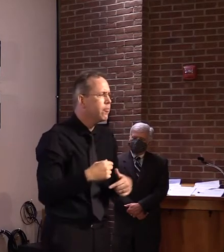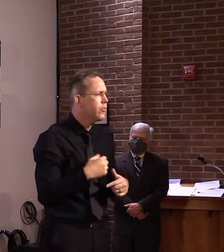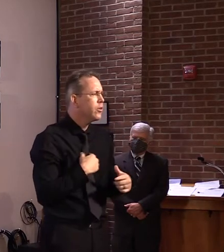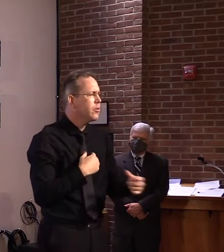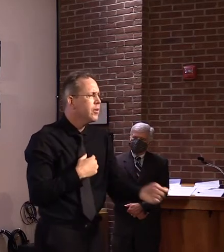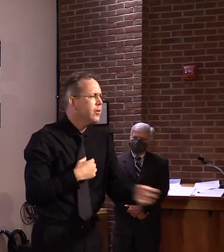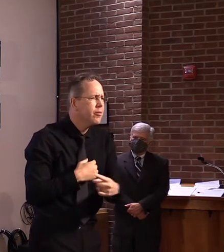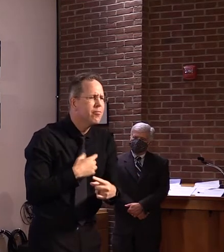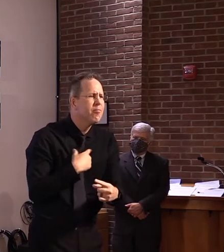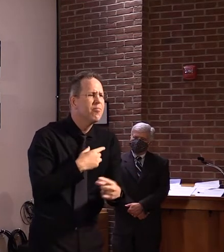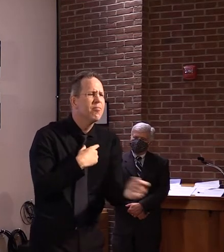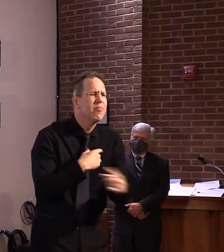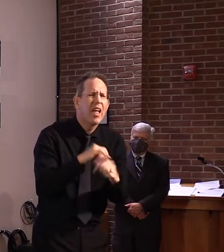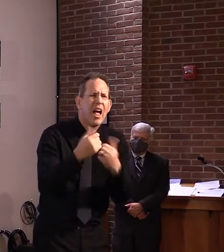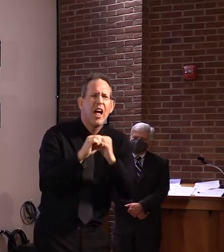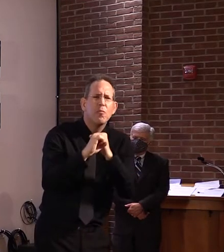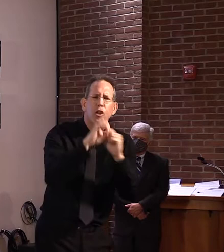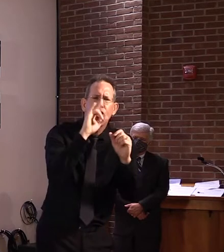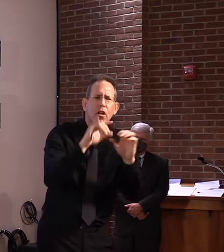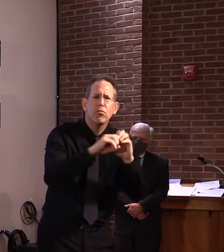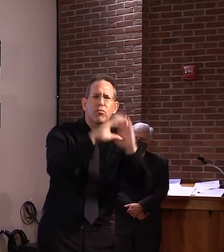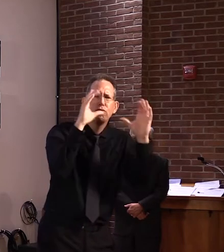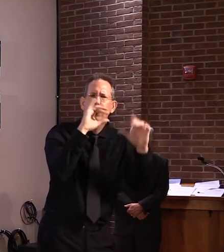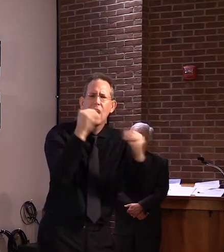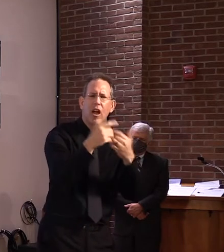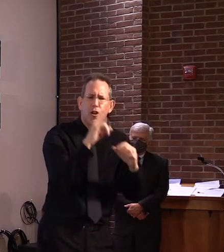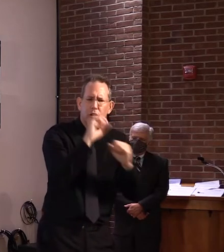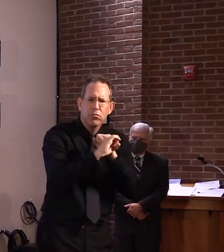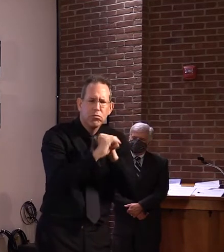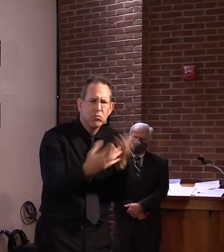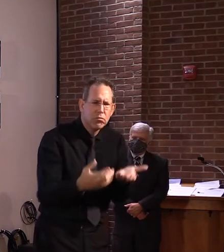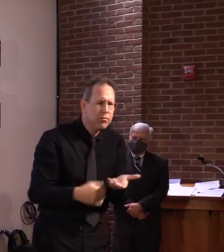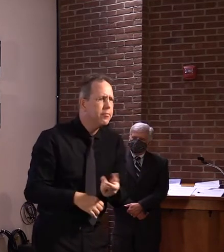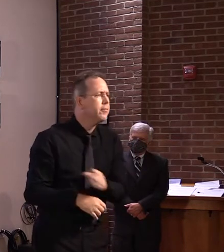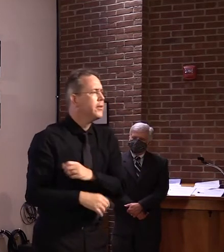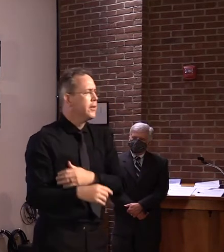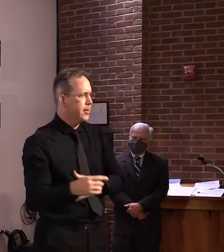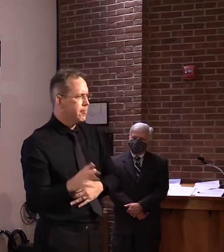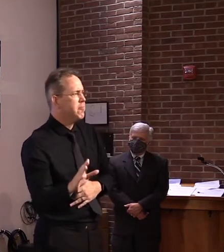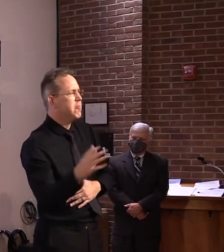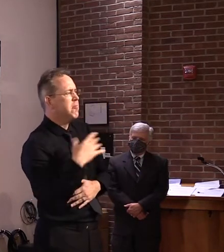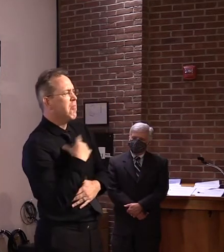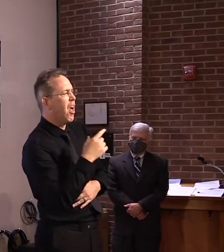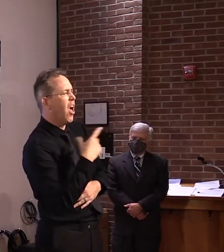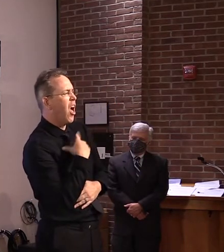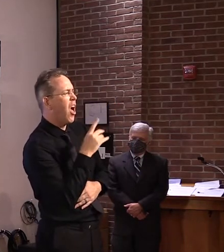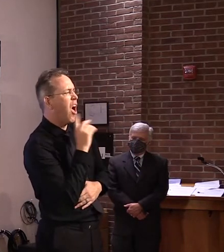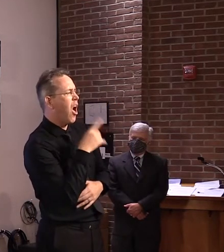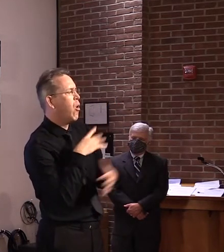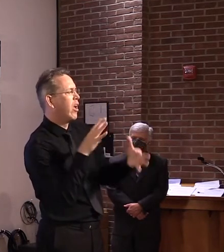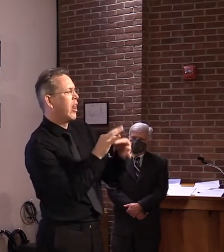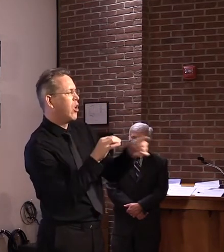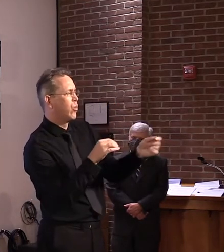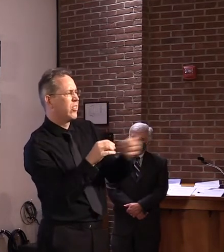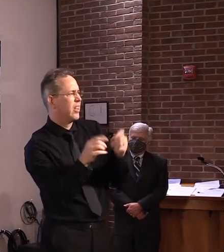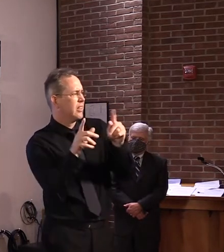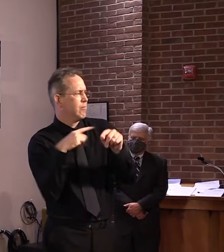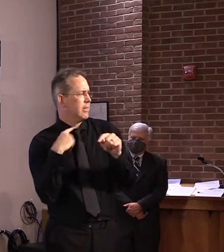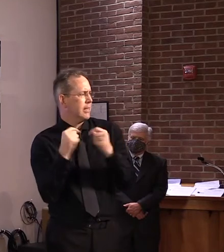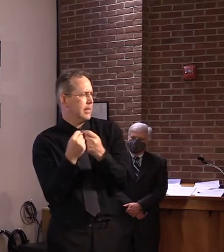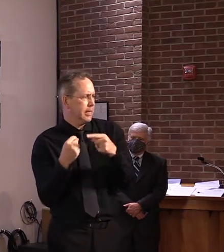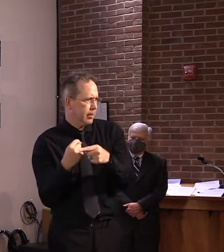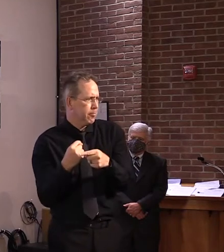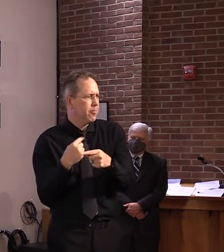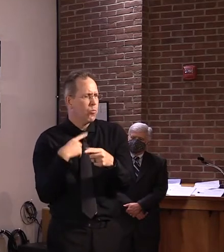I can connect you with our marketing team and get you a little more information on that. You know,